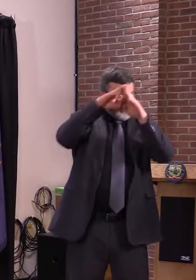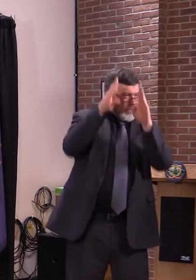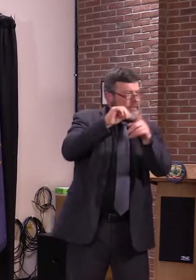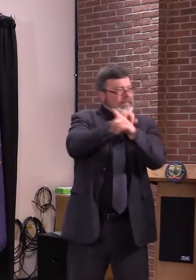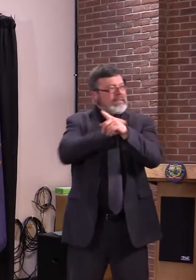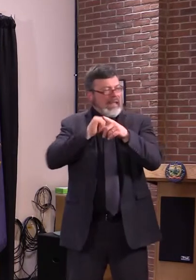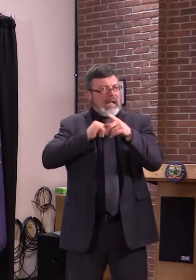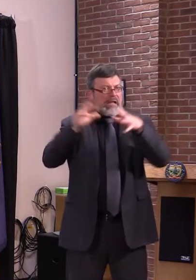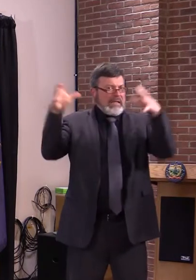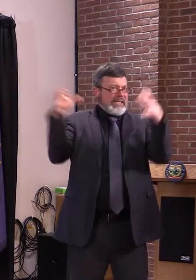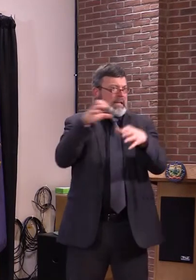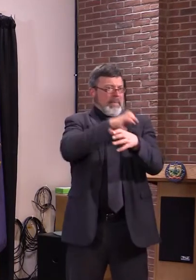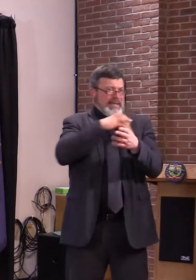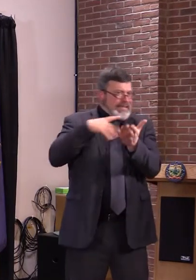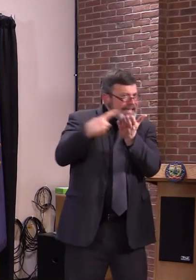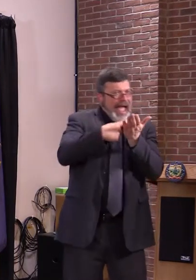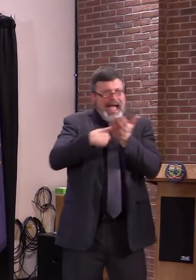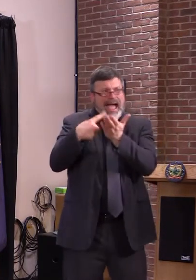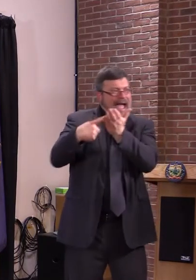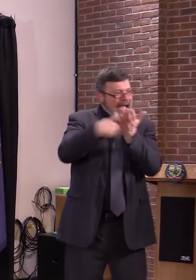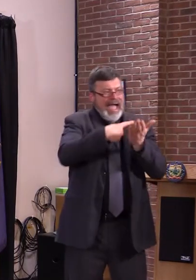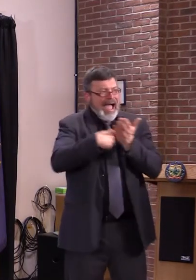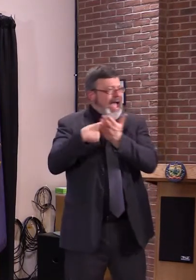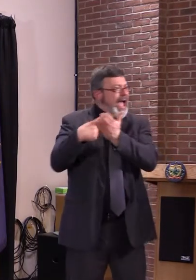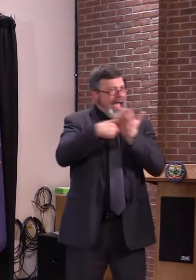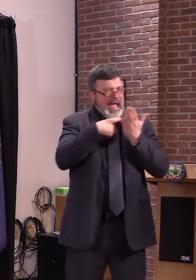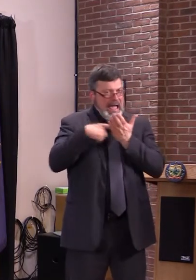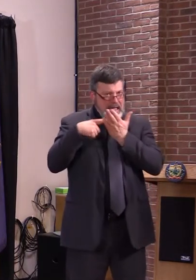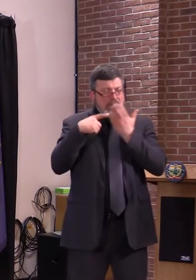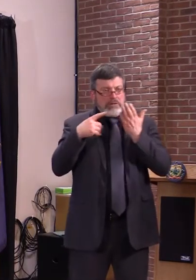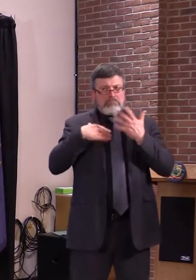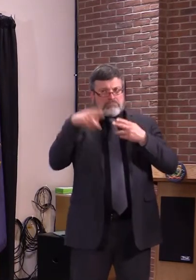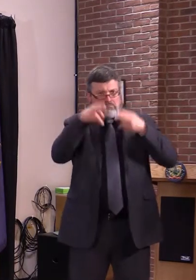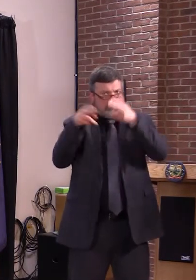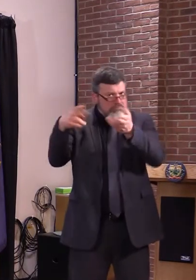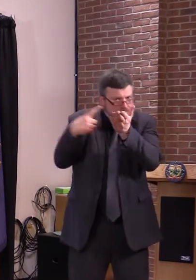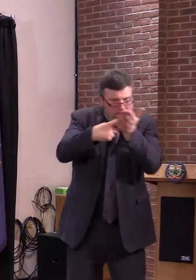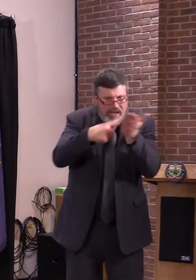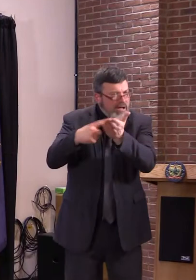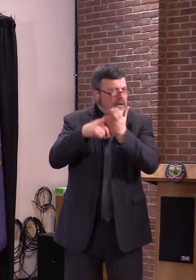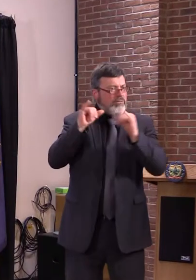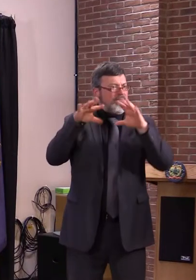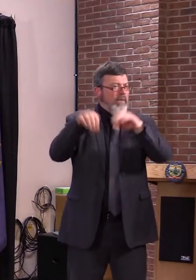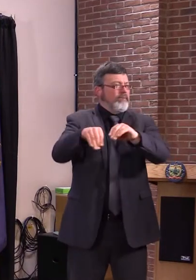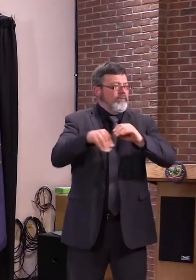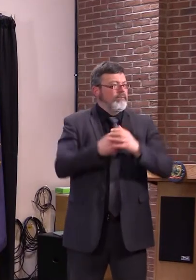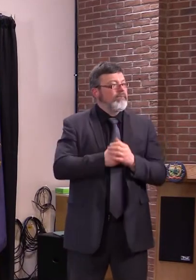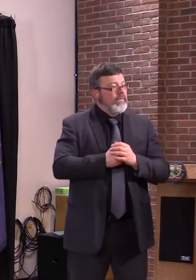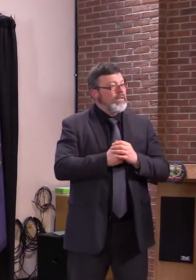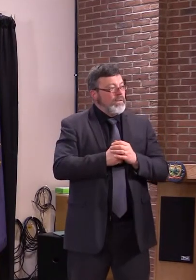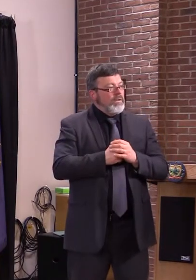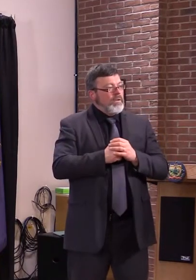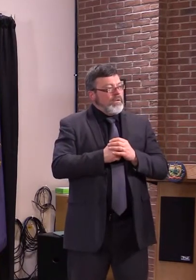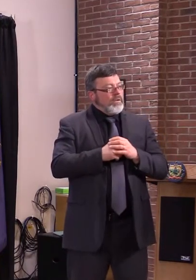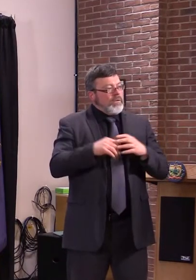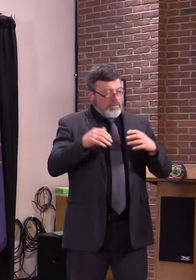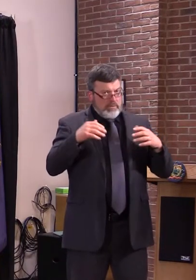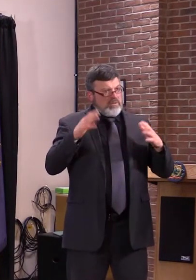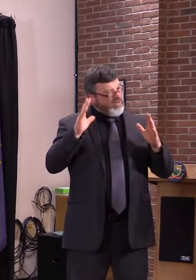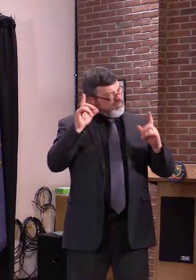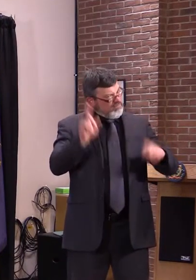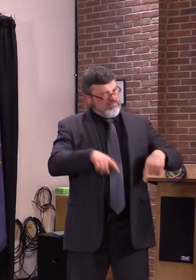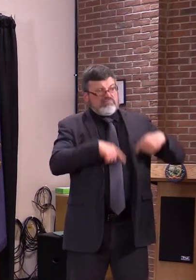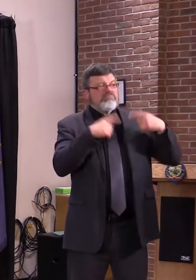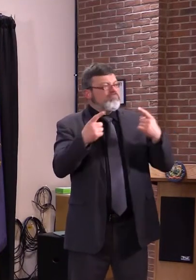discuss the BAA. The legislature has spent significant time on this bill, and the administration appreciates